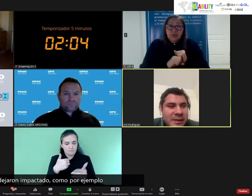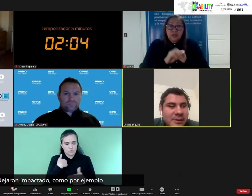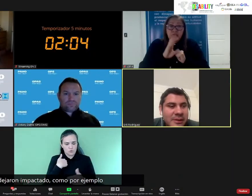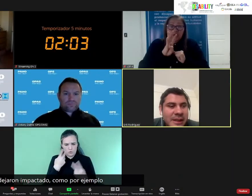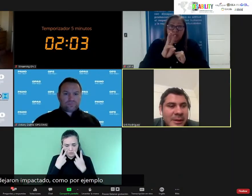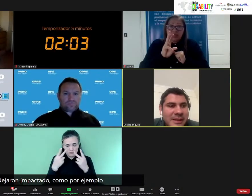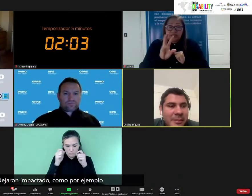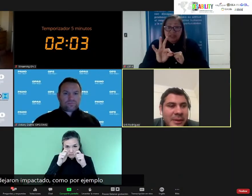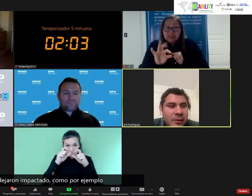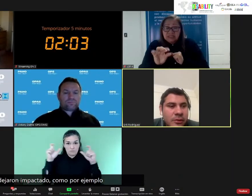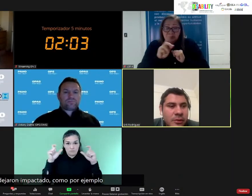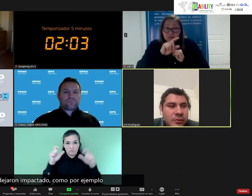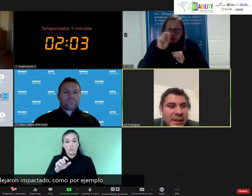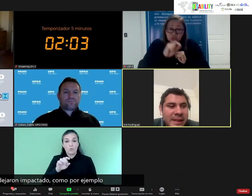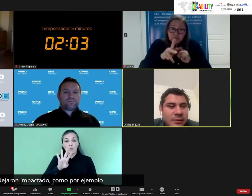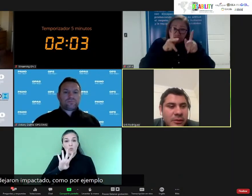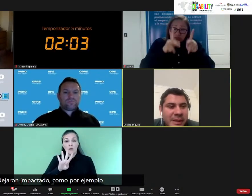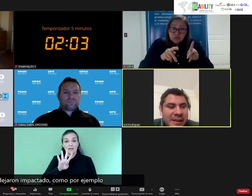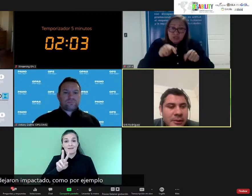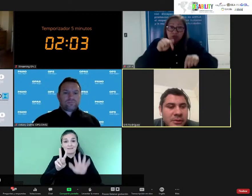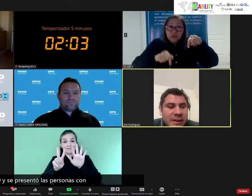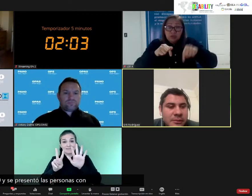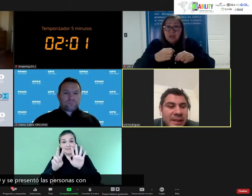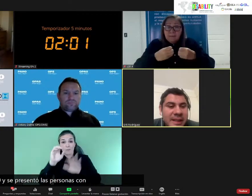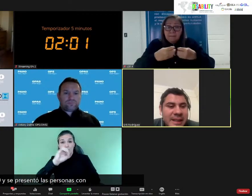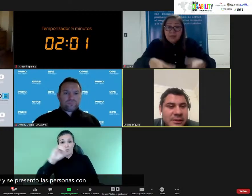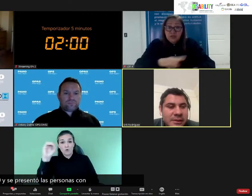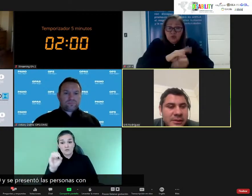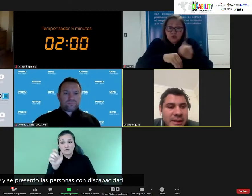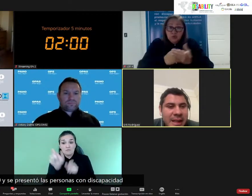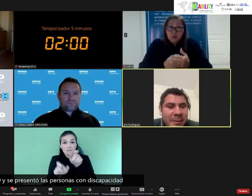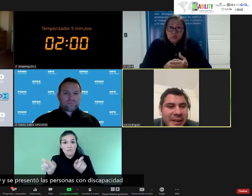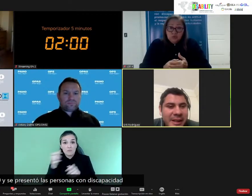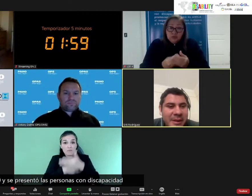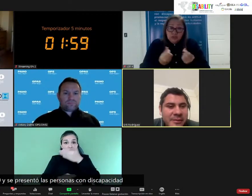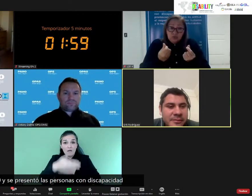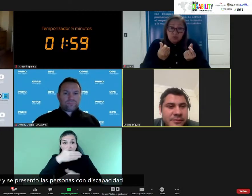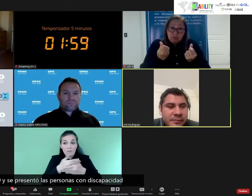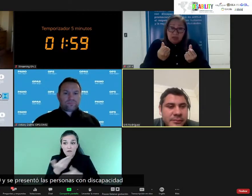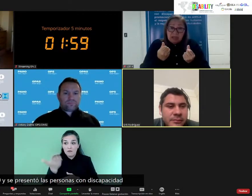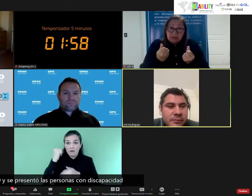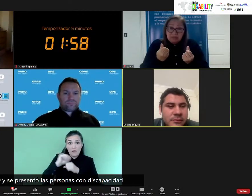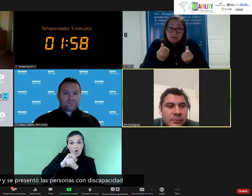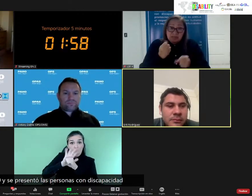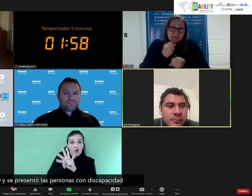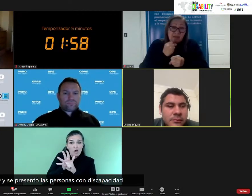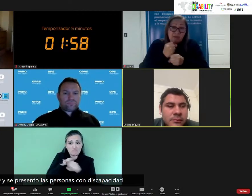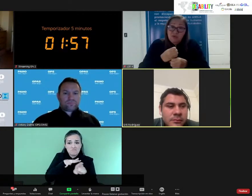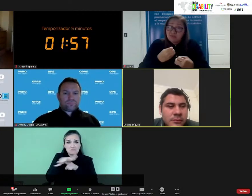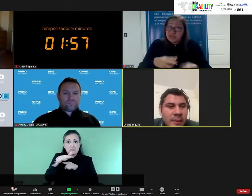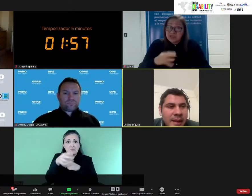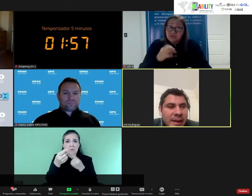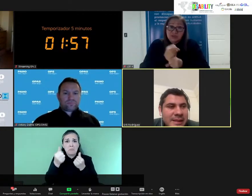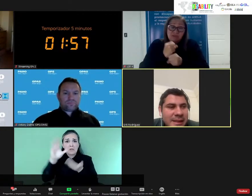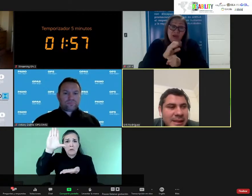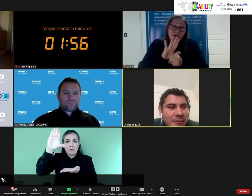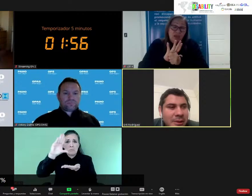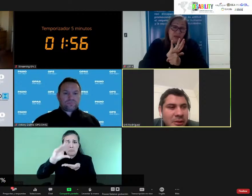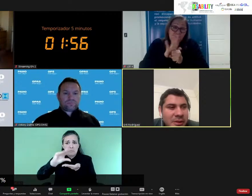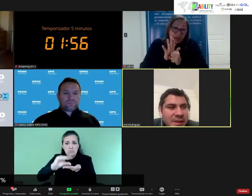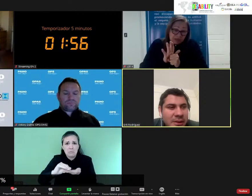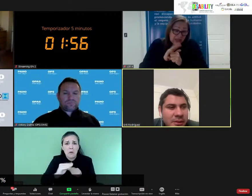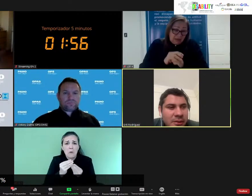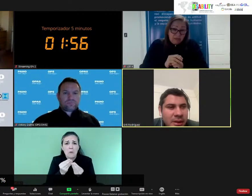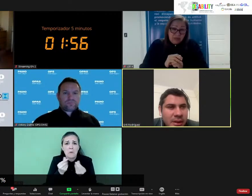47 of persons with disabilities lost all of their income or most of their incomes during the pandemic